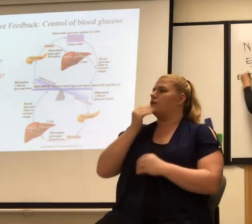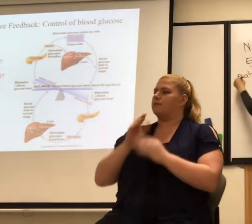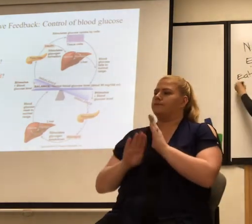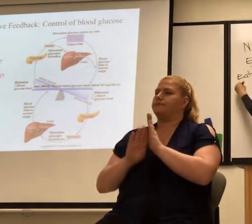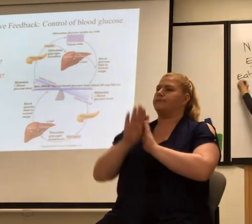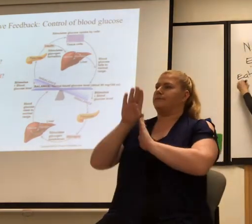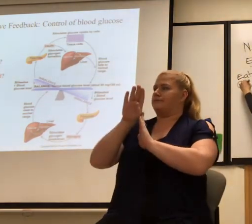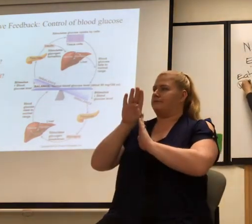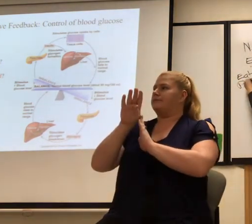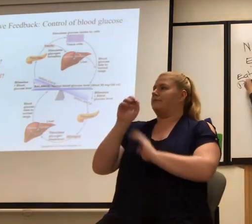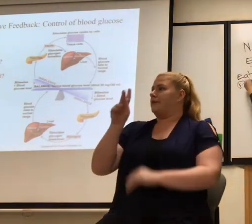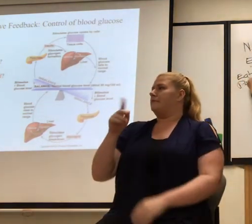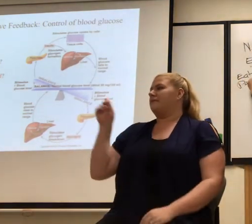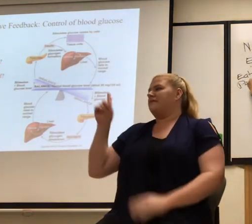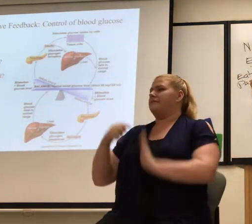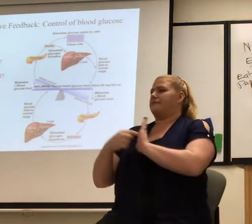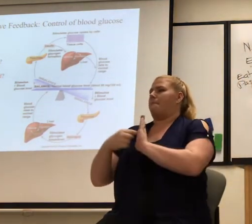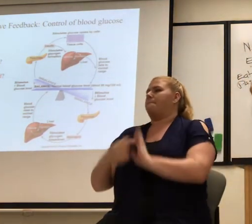Say eat pasta.